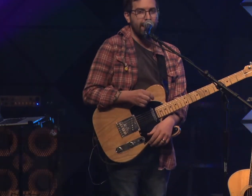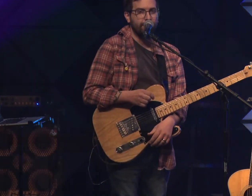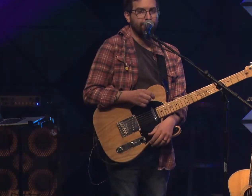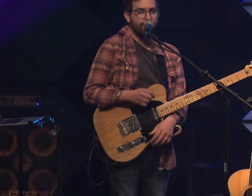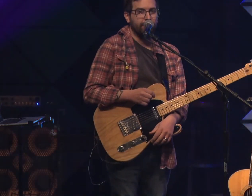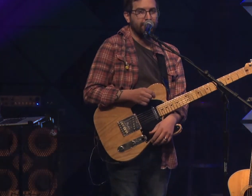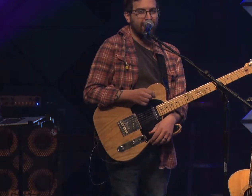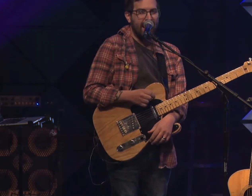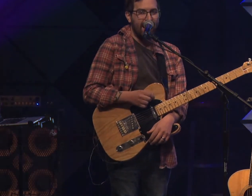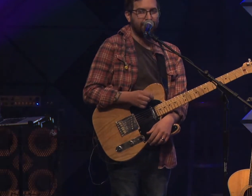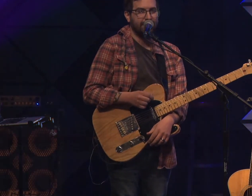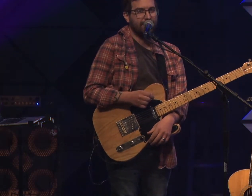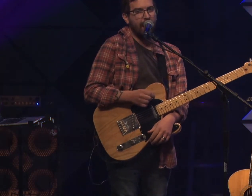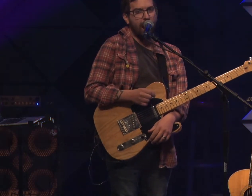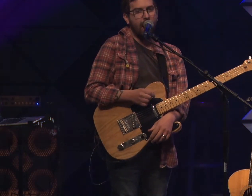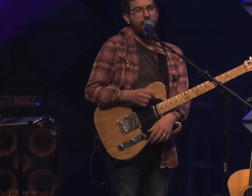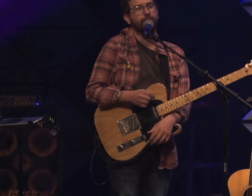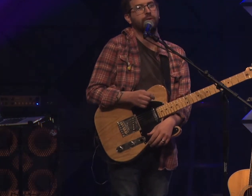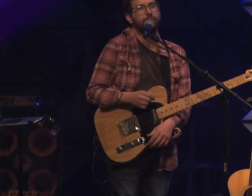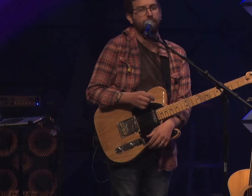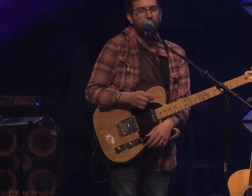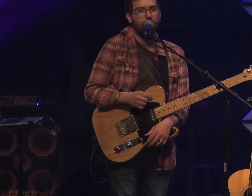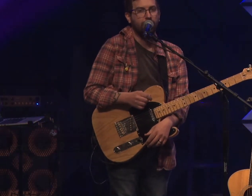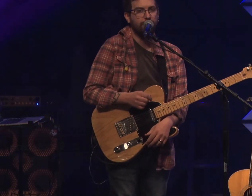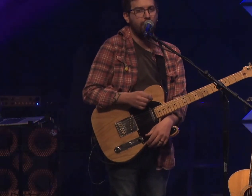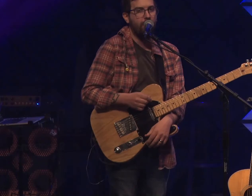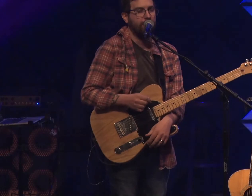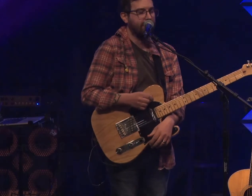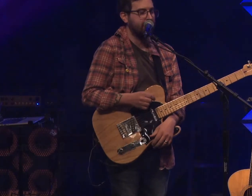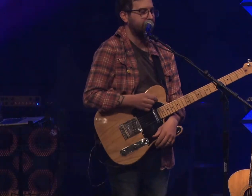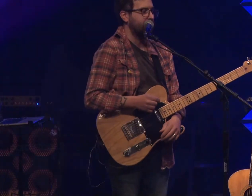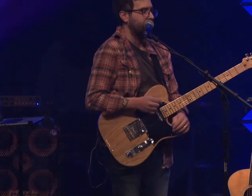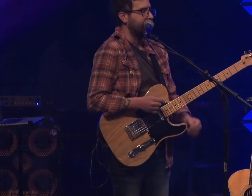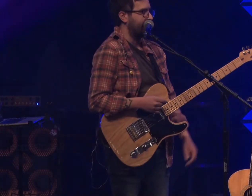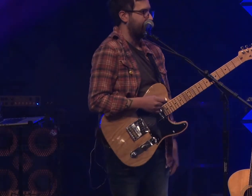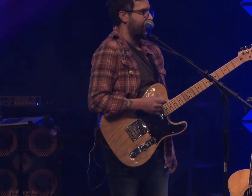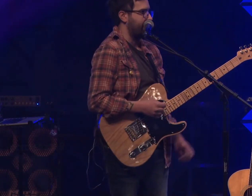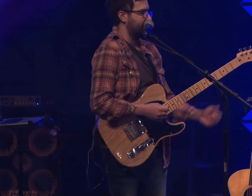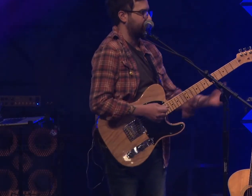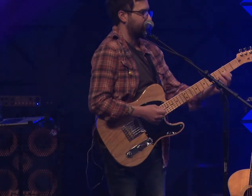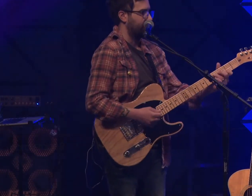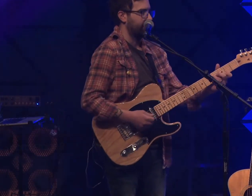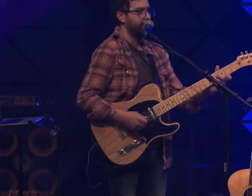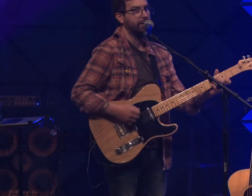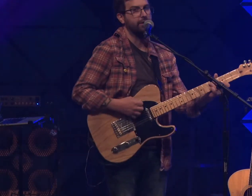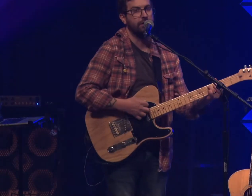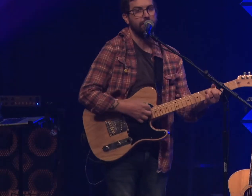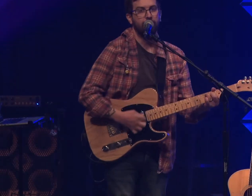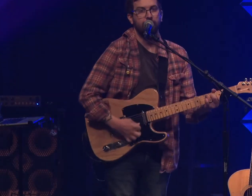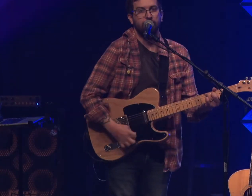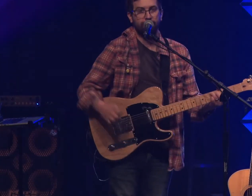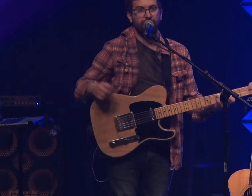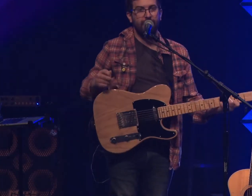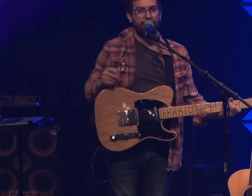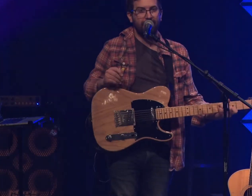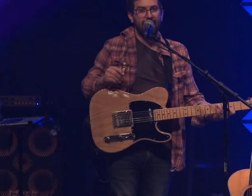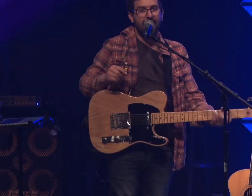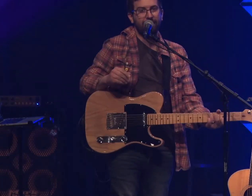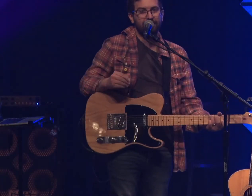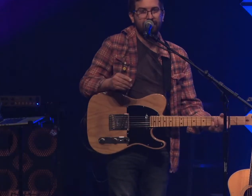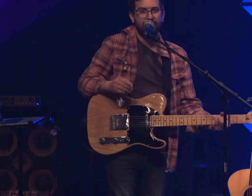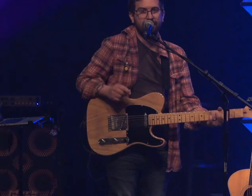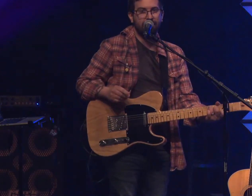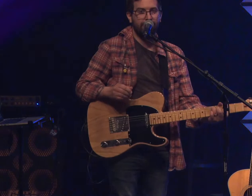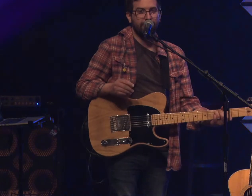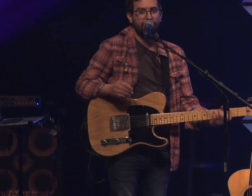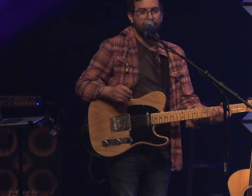there waiting for the time to come. Come on, catch me, we got miles to run. We are alive,